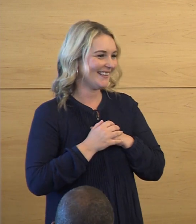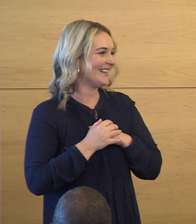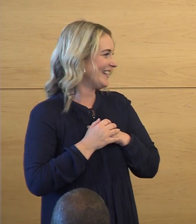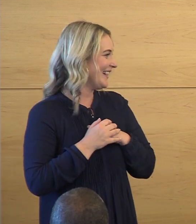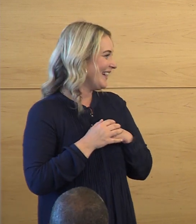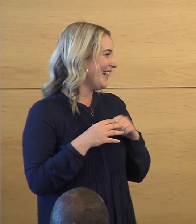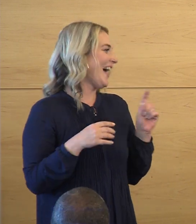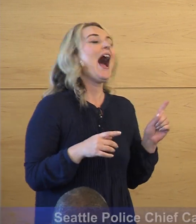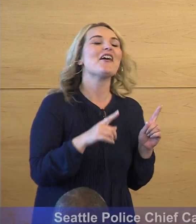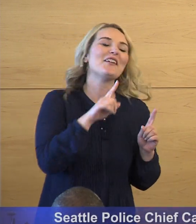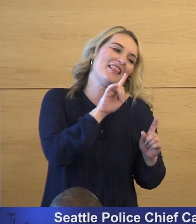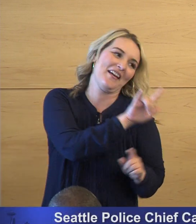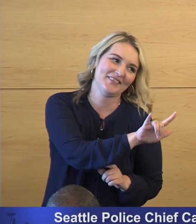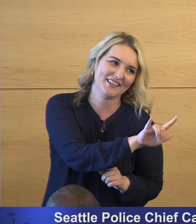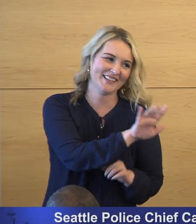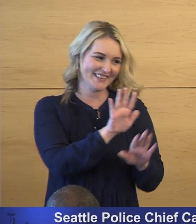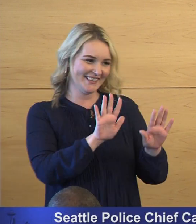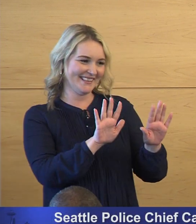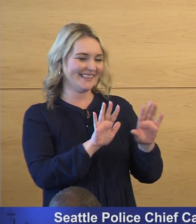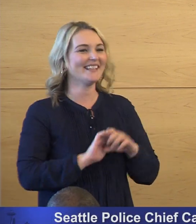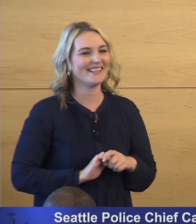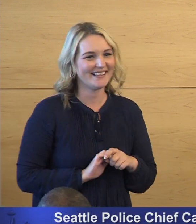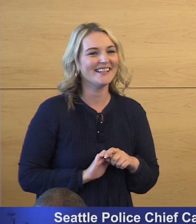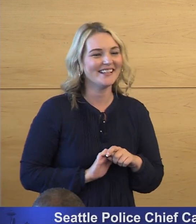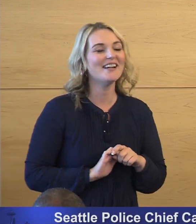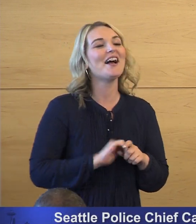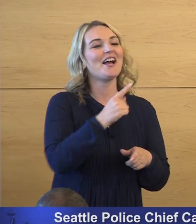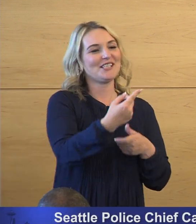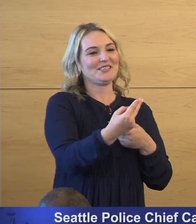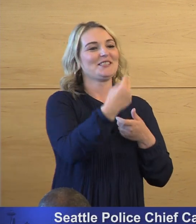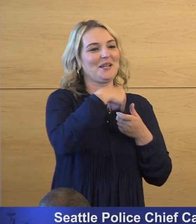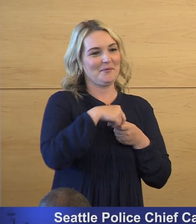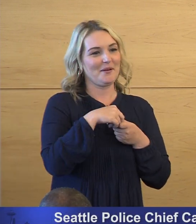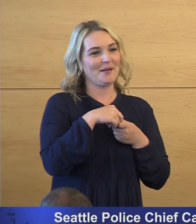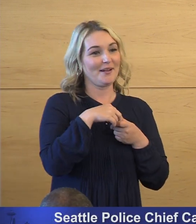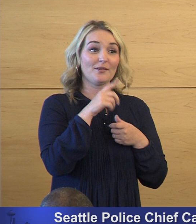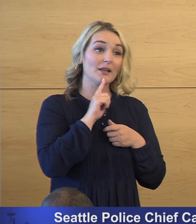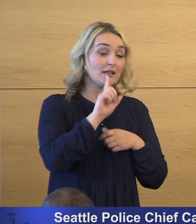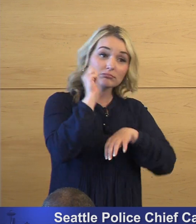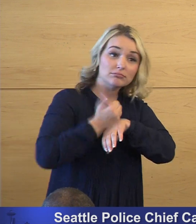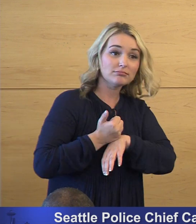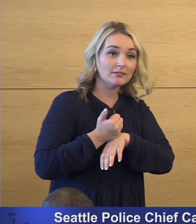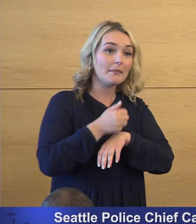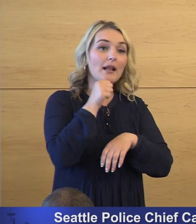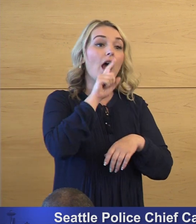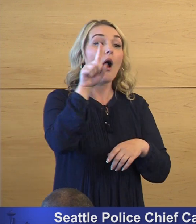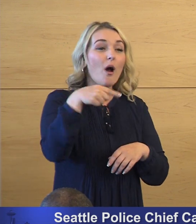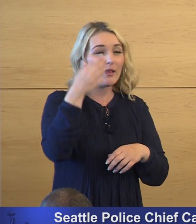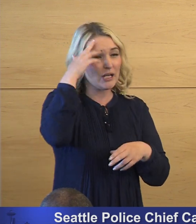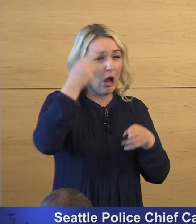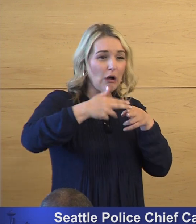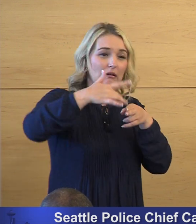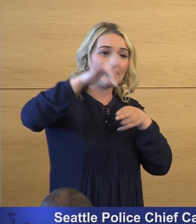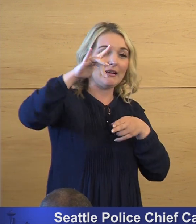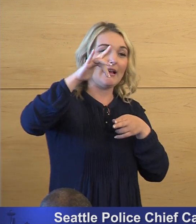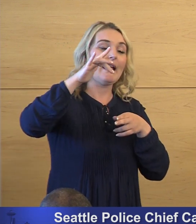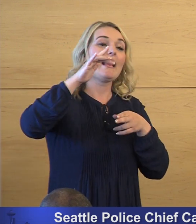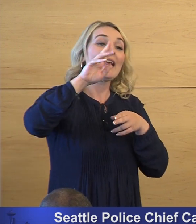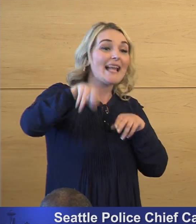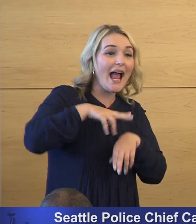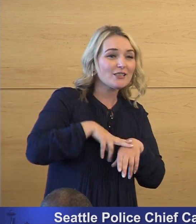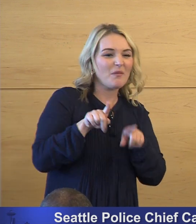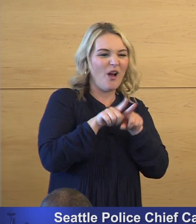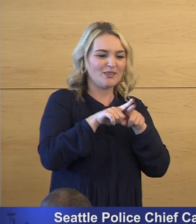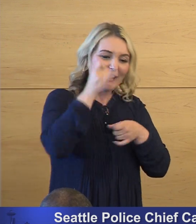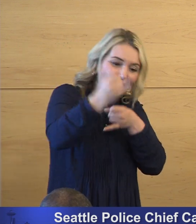I say that with great love, but she came on, she's been a trailblazer. She's not only nationally known, but she's internationally known for her work